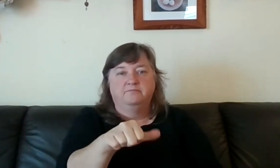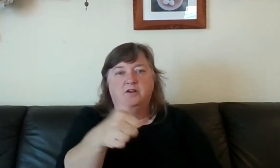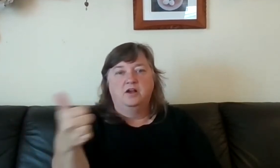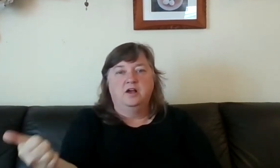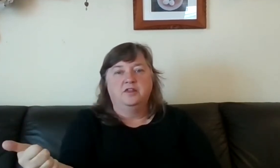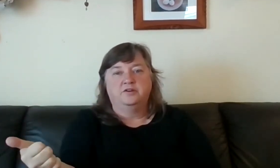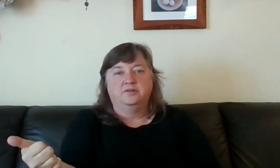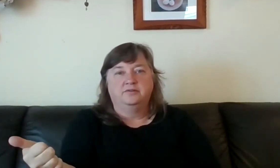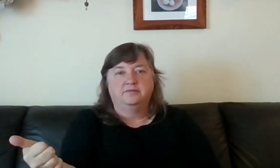Other.